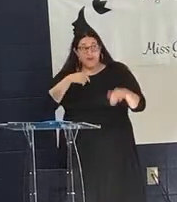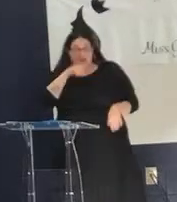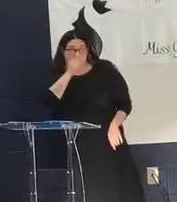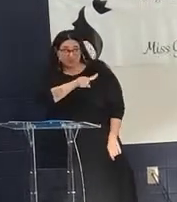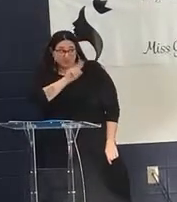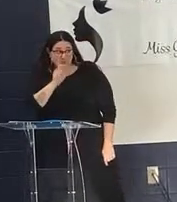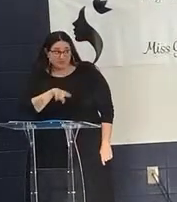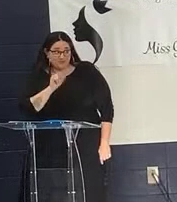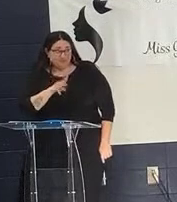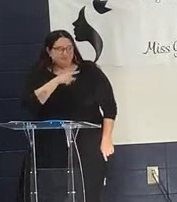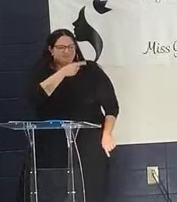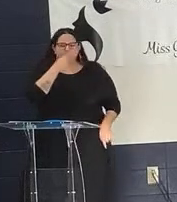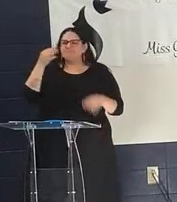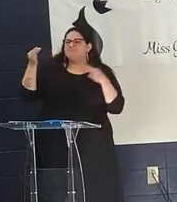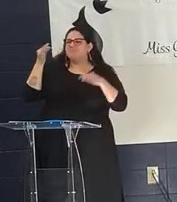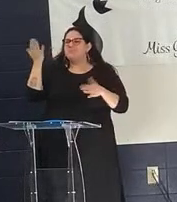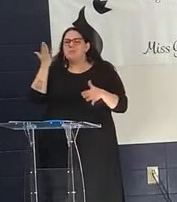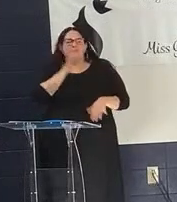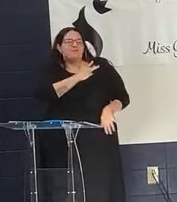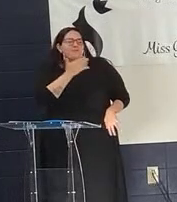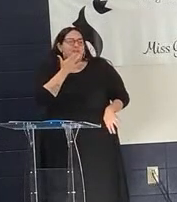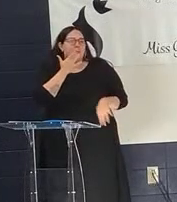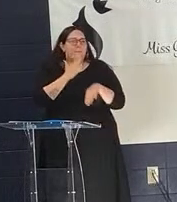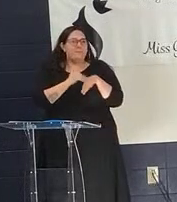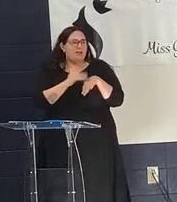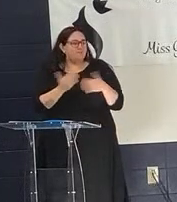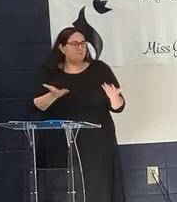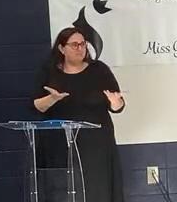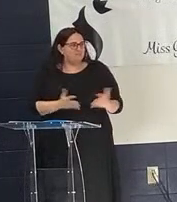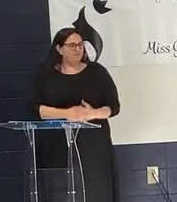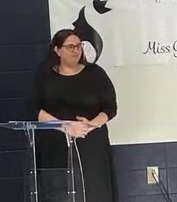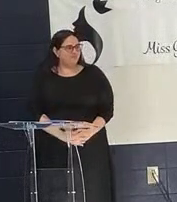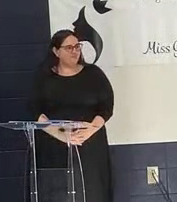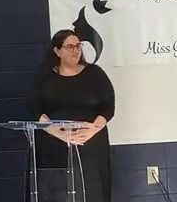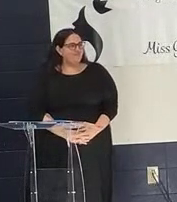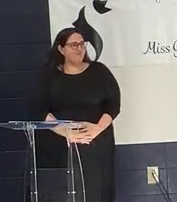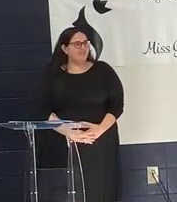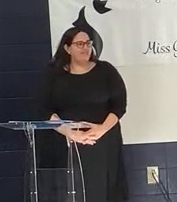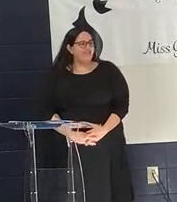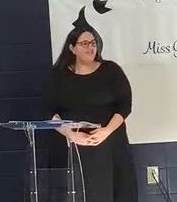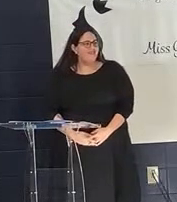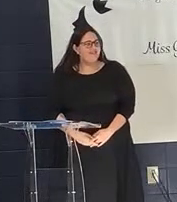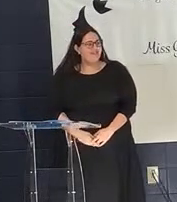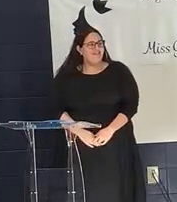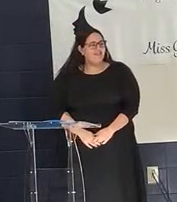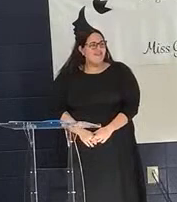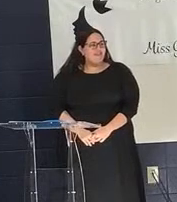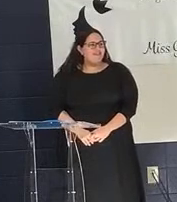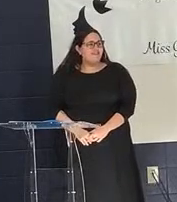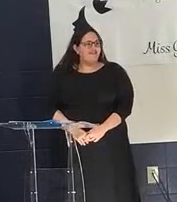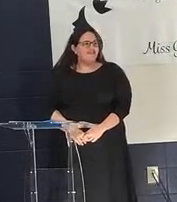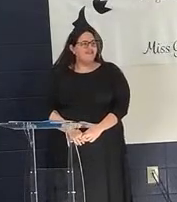with her family. Holly, we have a question for you. Could you tell us what your favorite pet is?